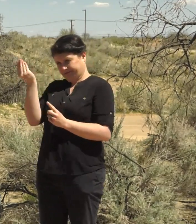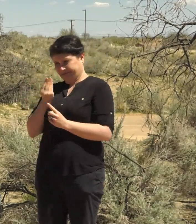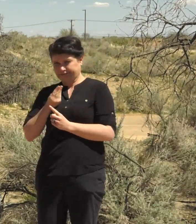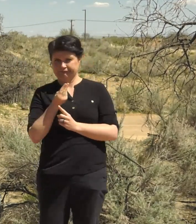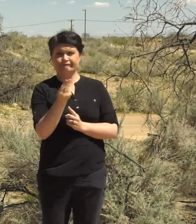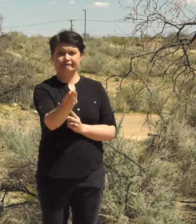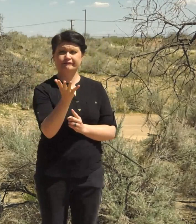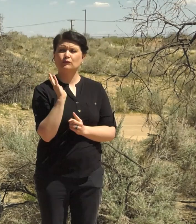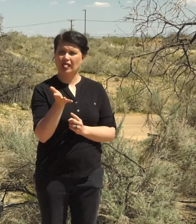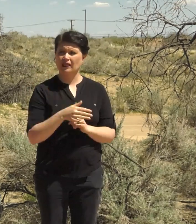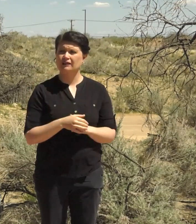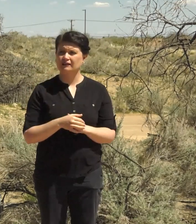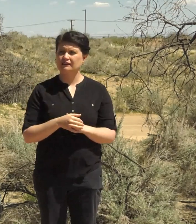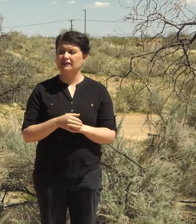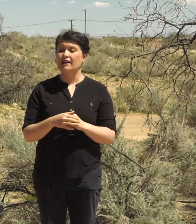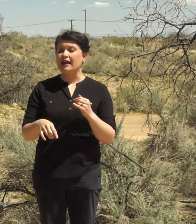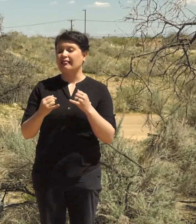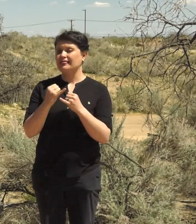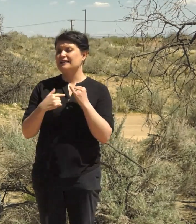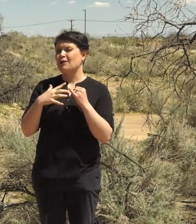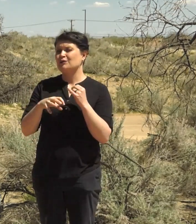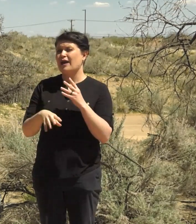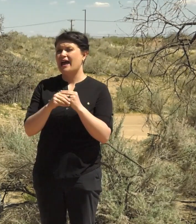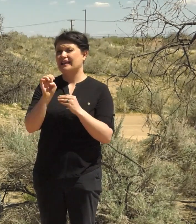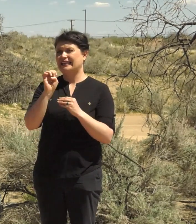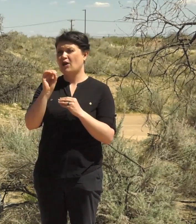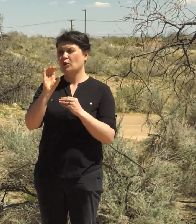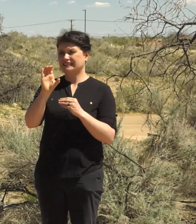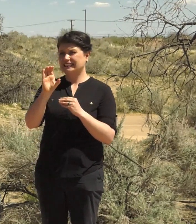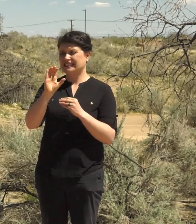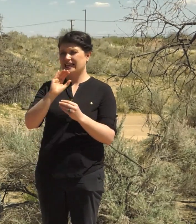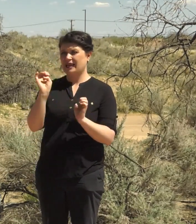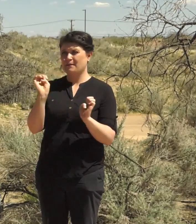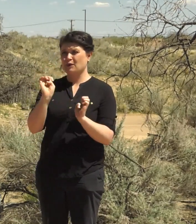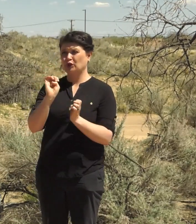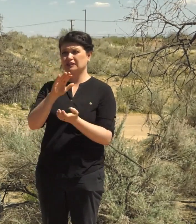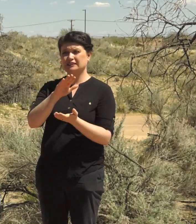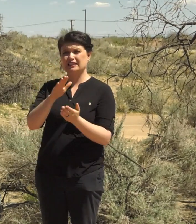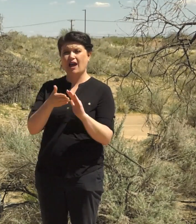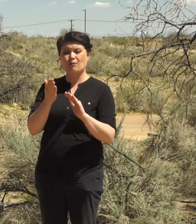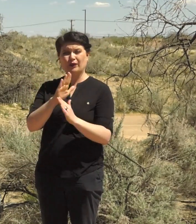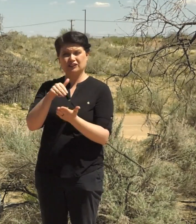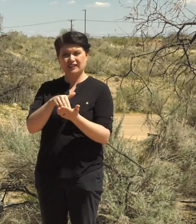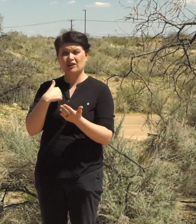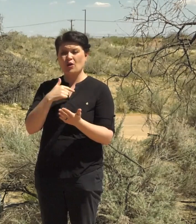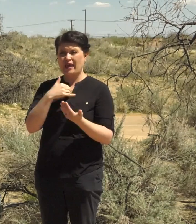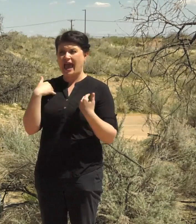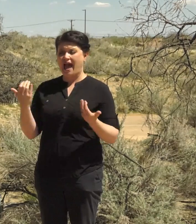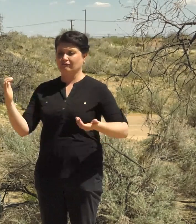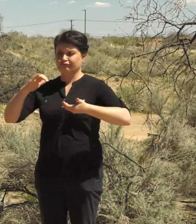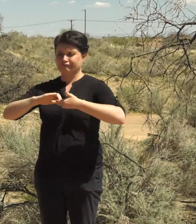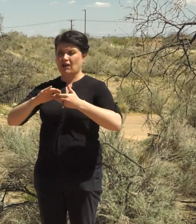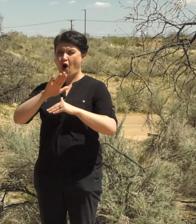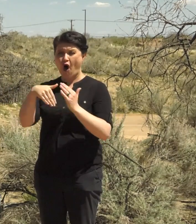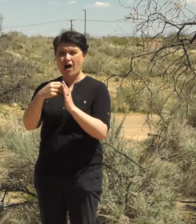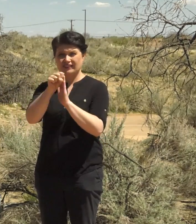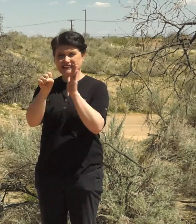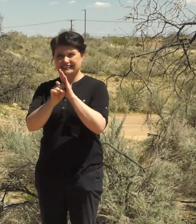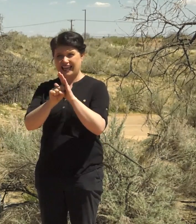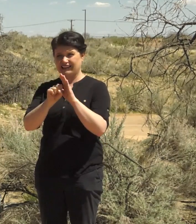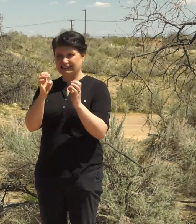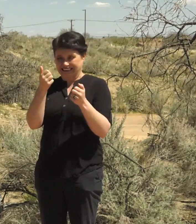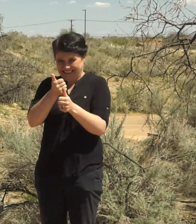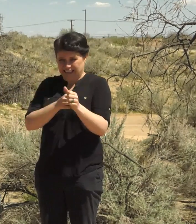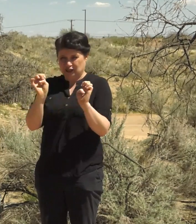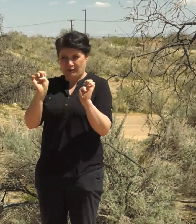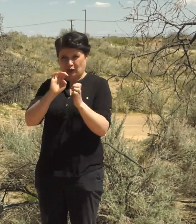just add, our Emergency Operations Center, we have a joint statewide call at 9 a.m. every day. And I want to thank the folks from the